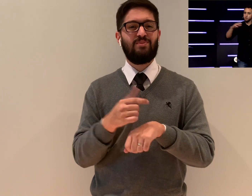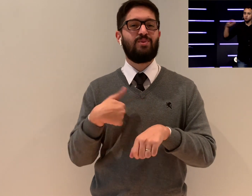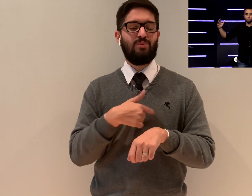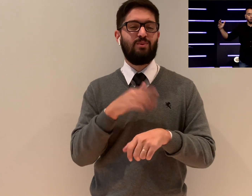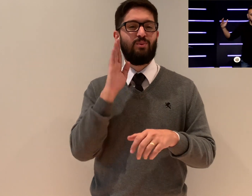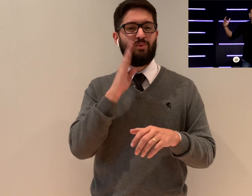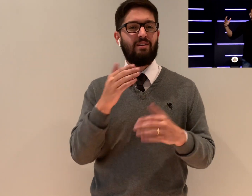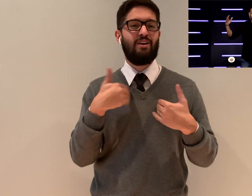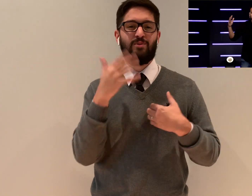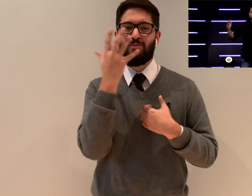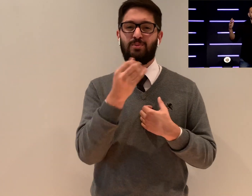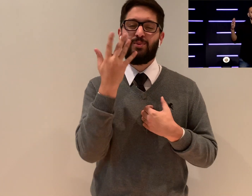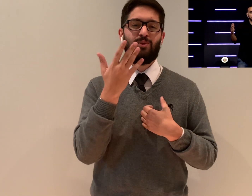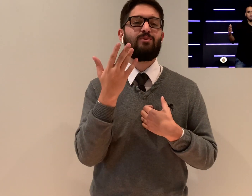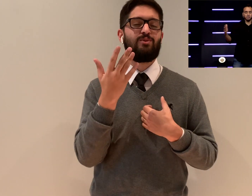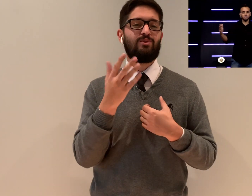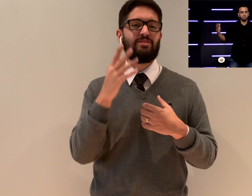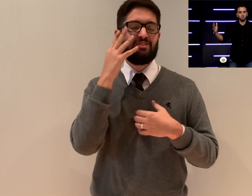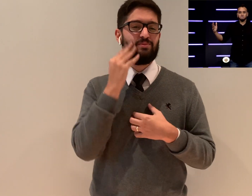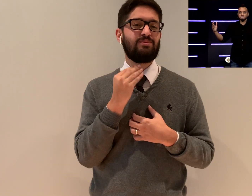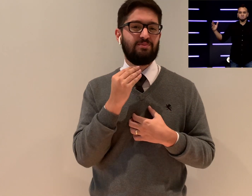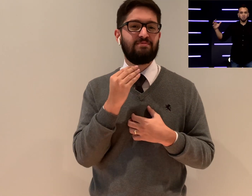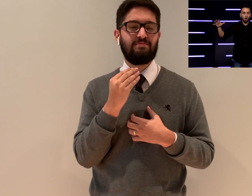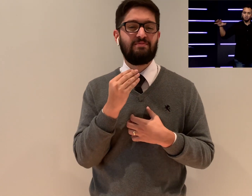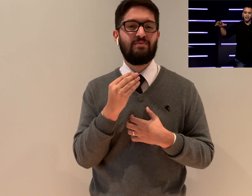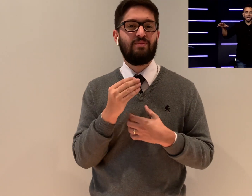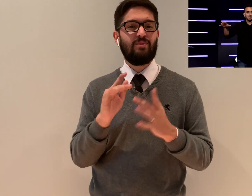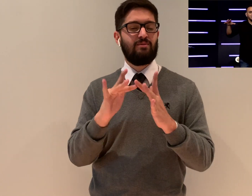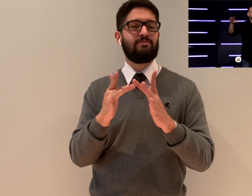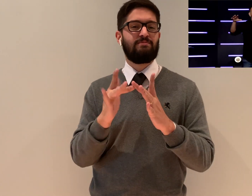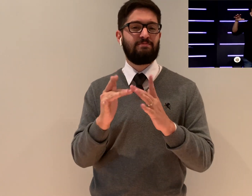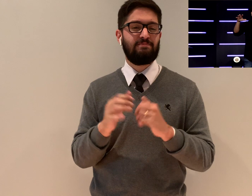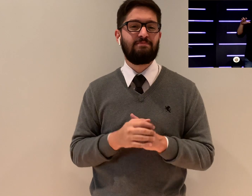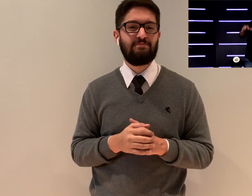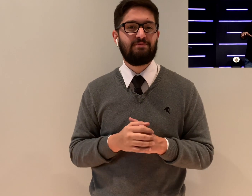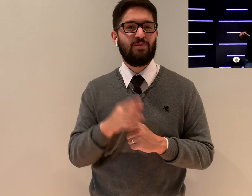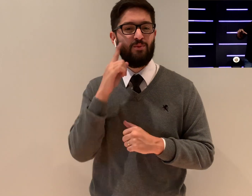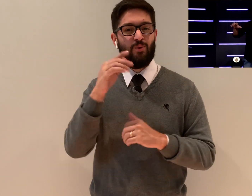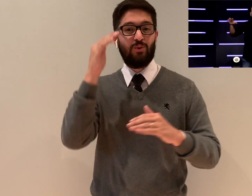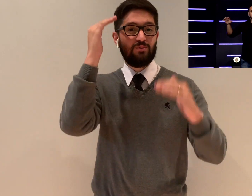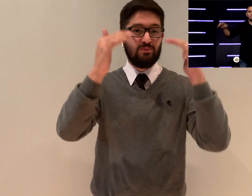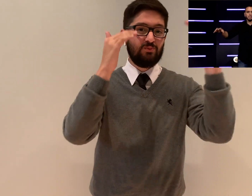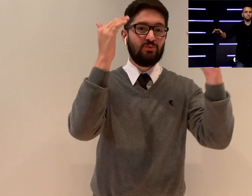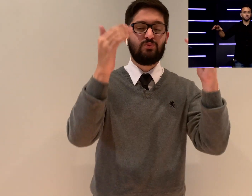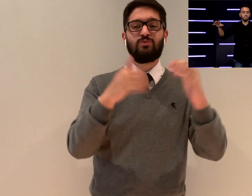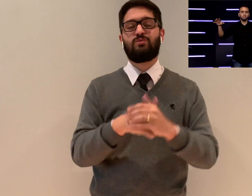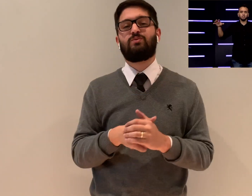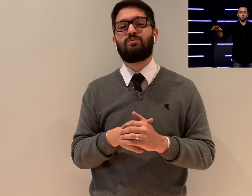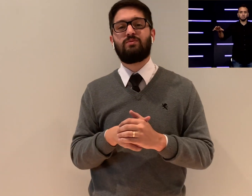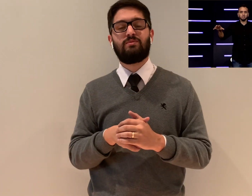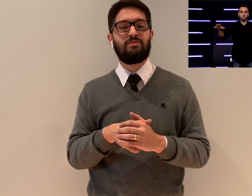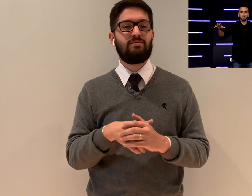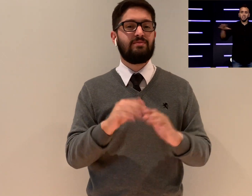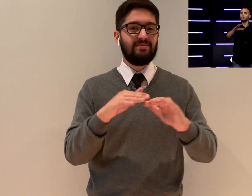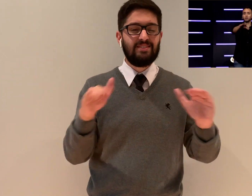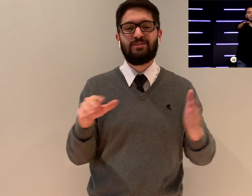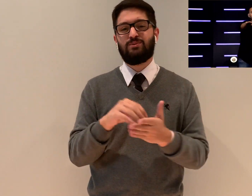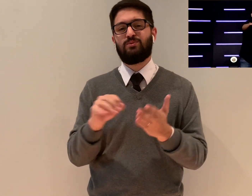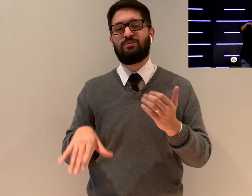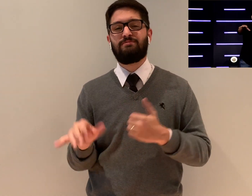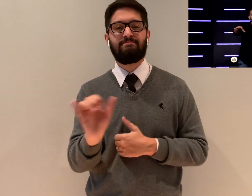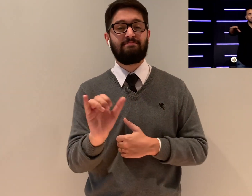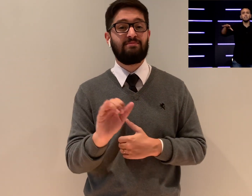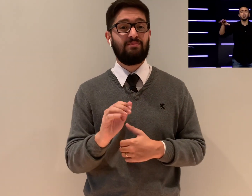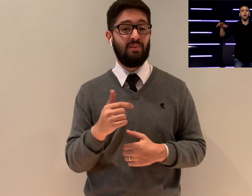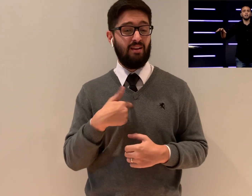have a beautiful, beautiful experience online for the adults, kids, and students. Here's what I love.